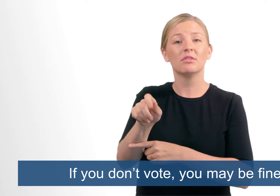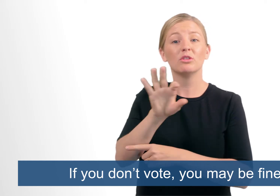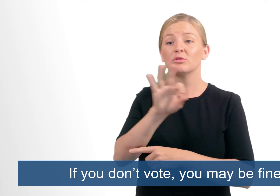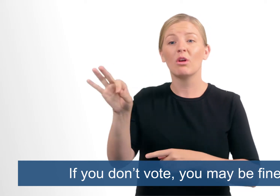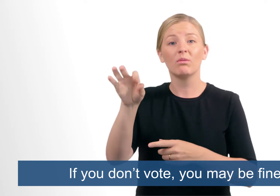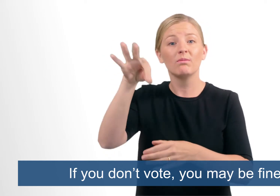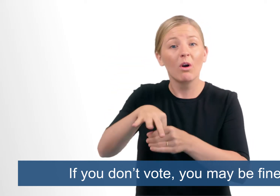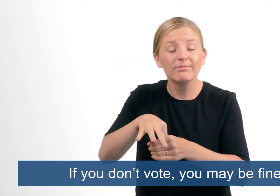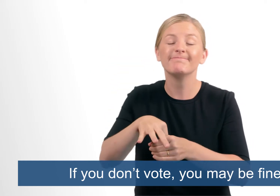fined.